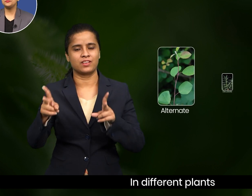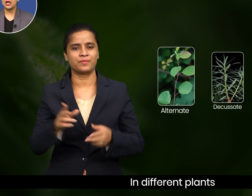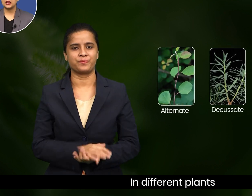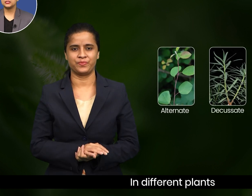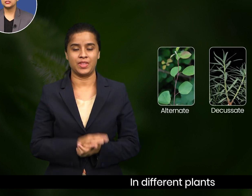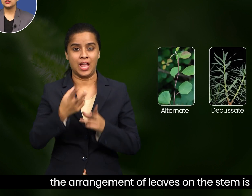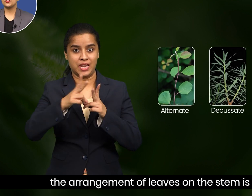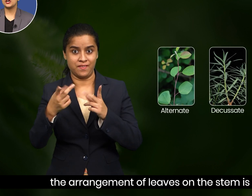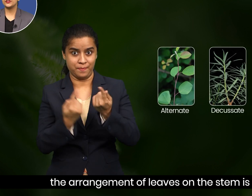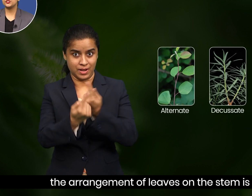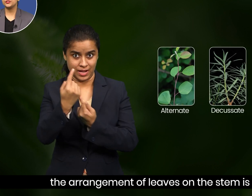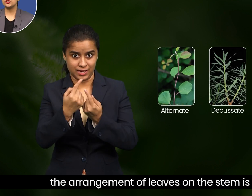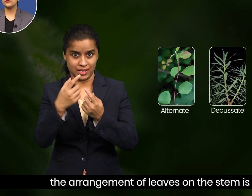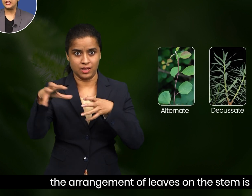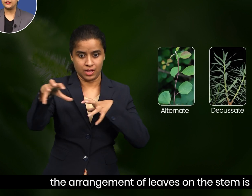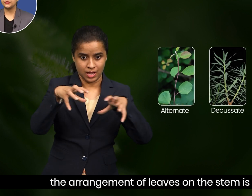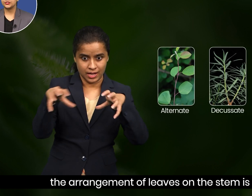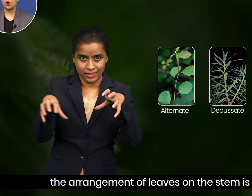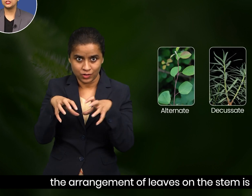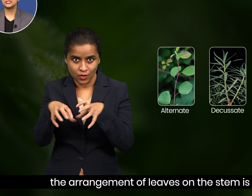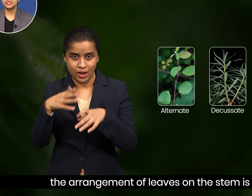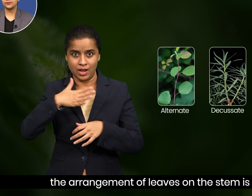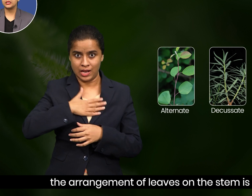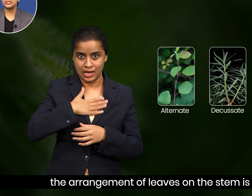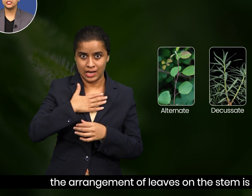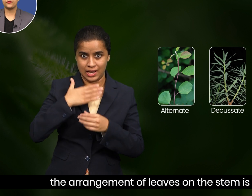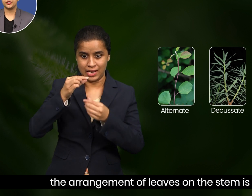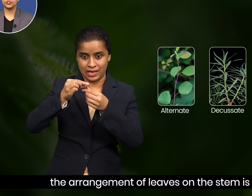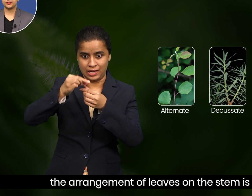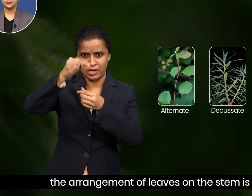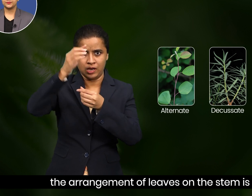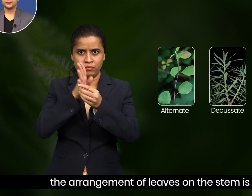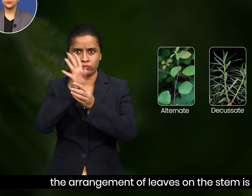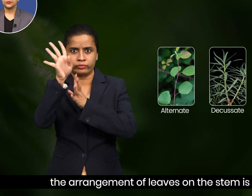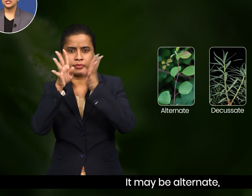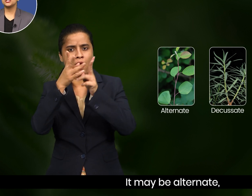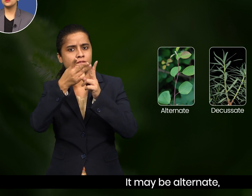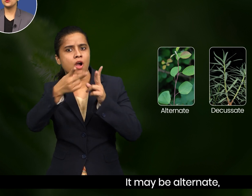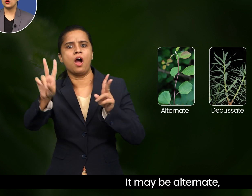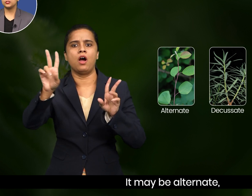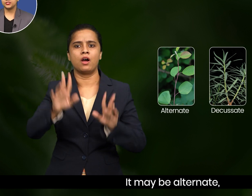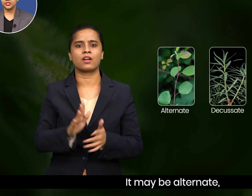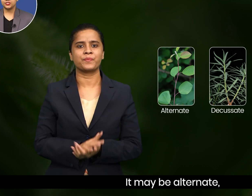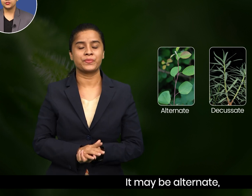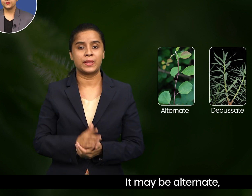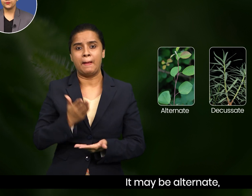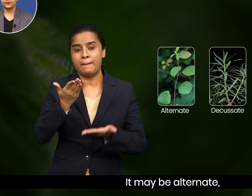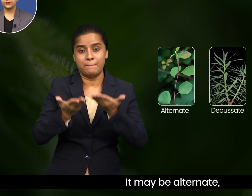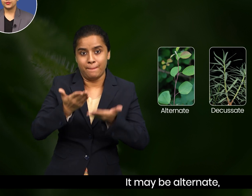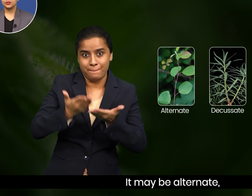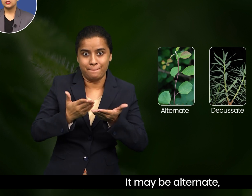In different plants, the arrangement of leaves on the stem is different. It may be alternate,